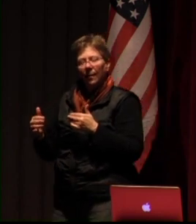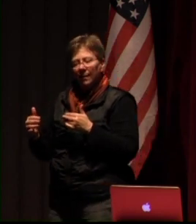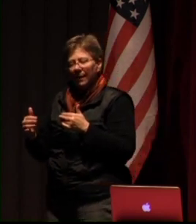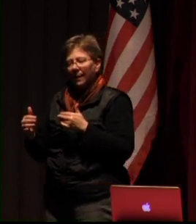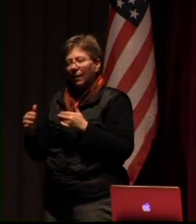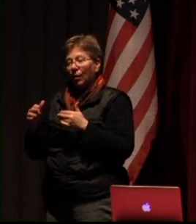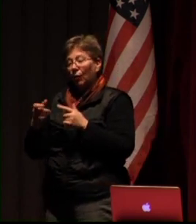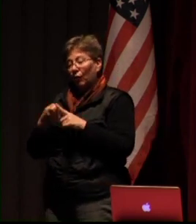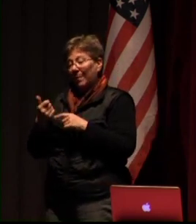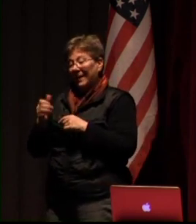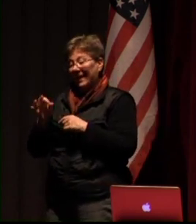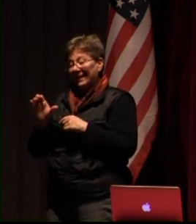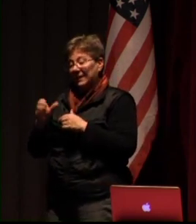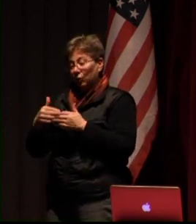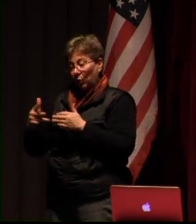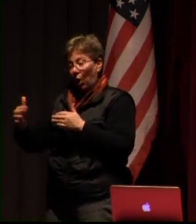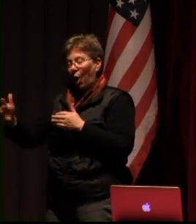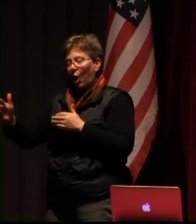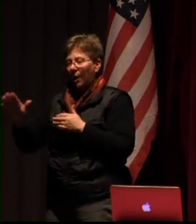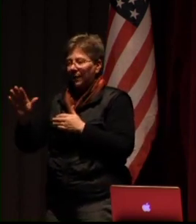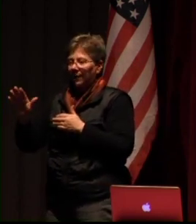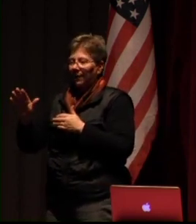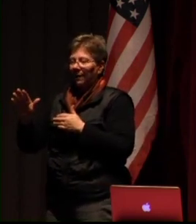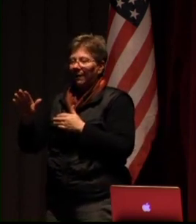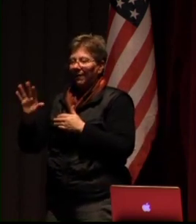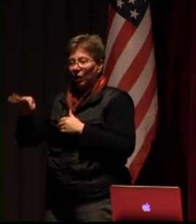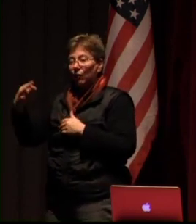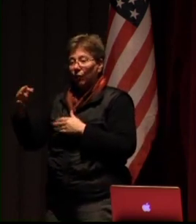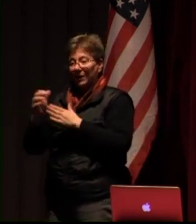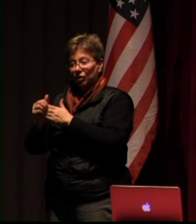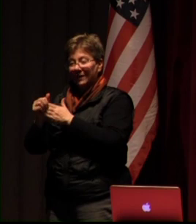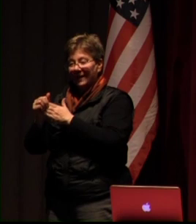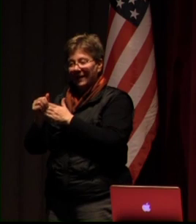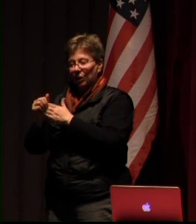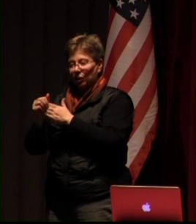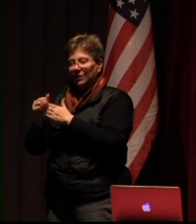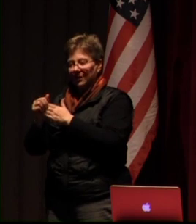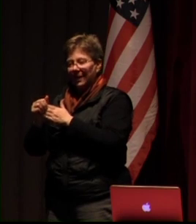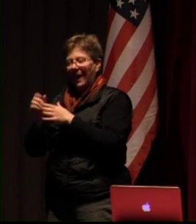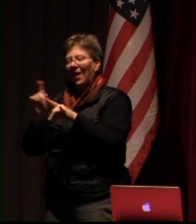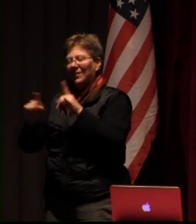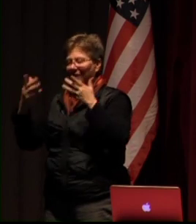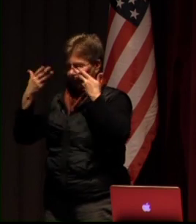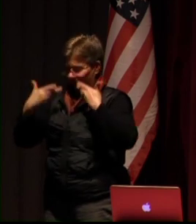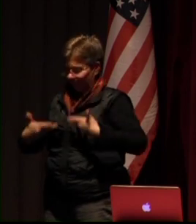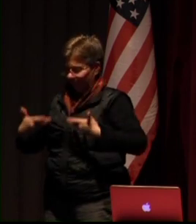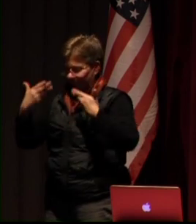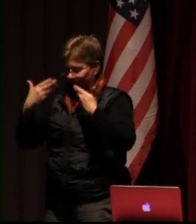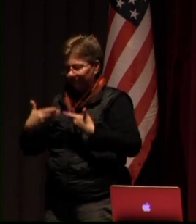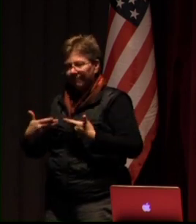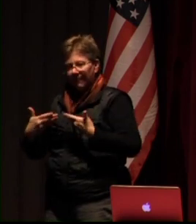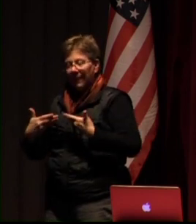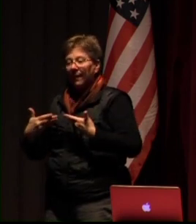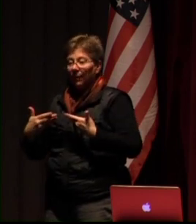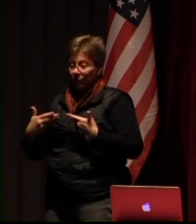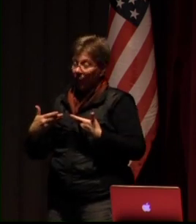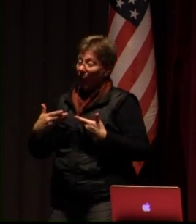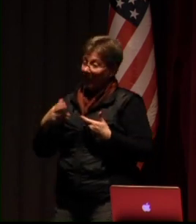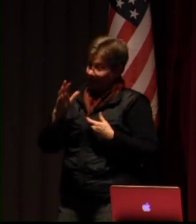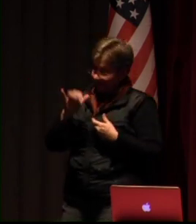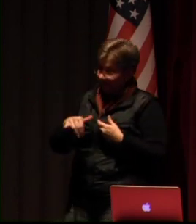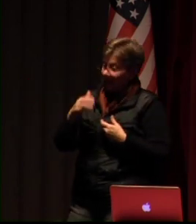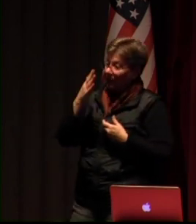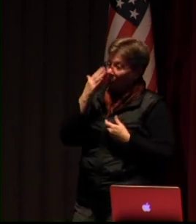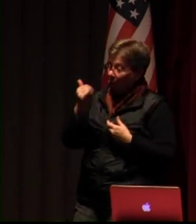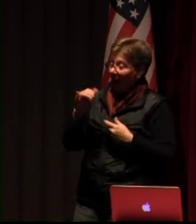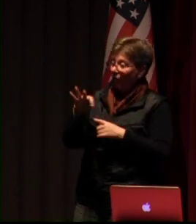types and somewhat resistant, the antithesis of Napoleonic leadership. So does the whole experience of kind of inoculate